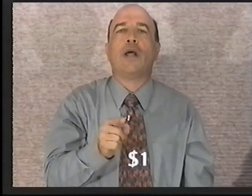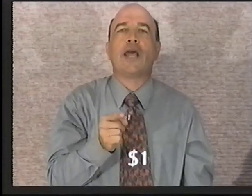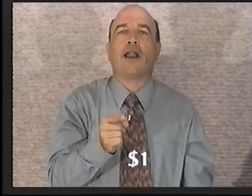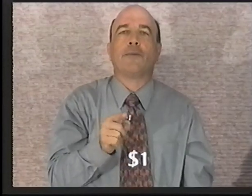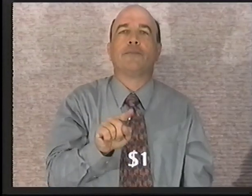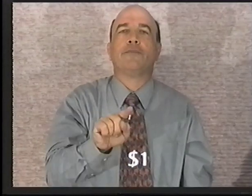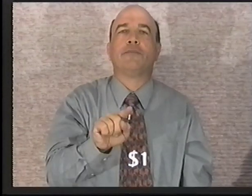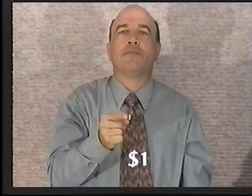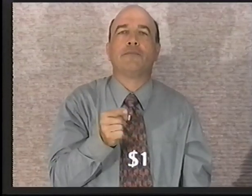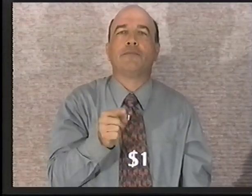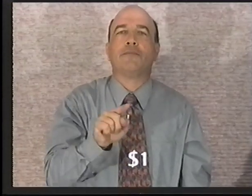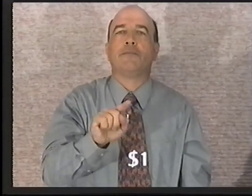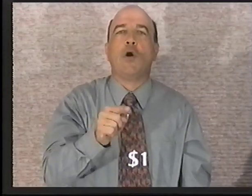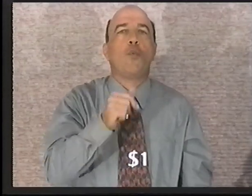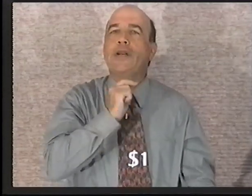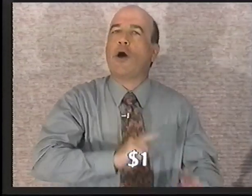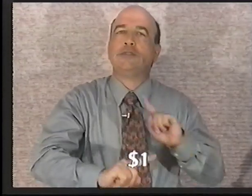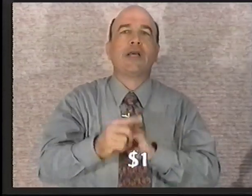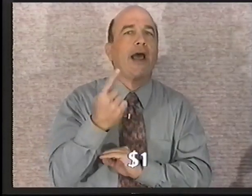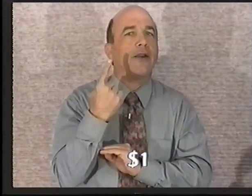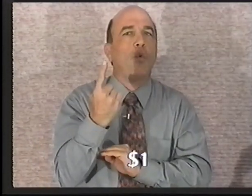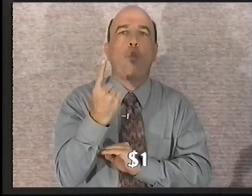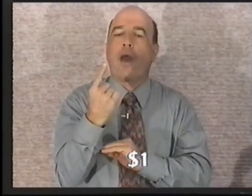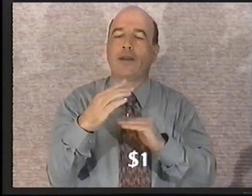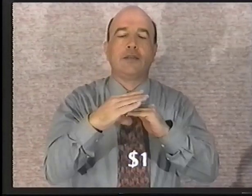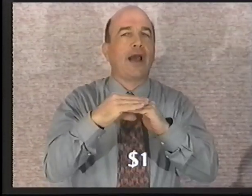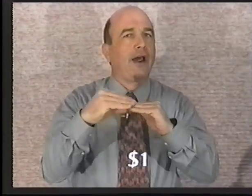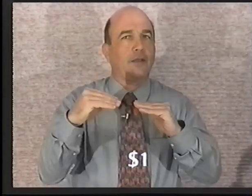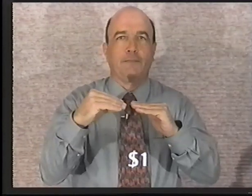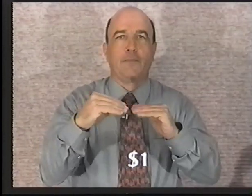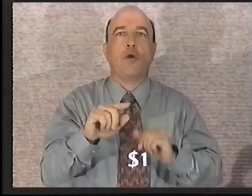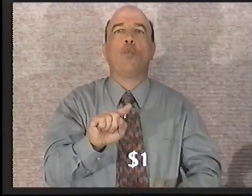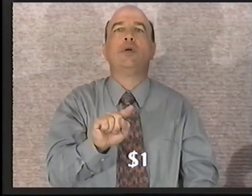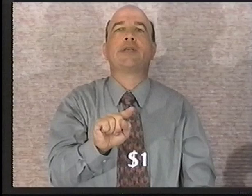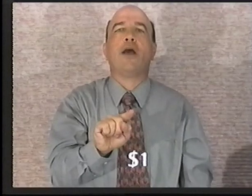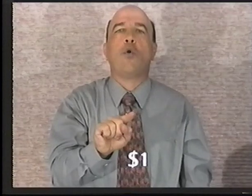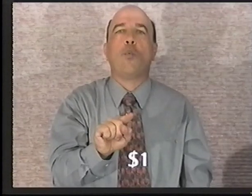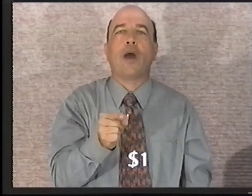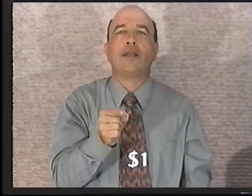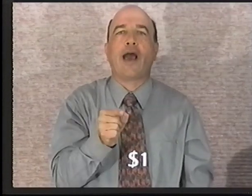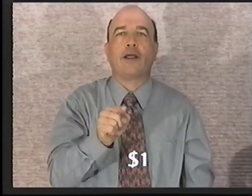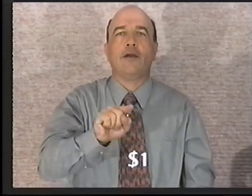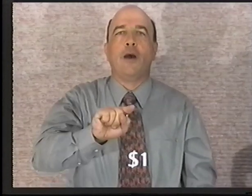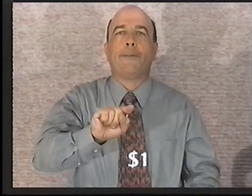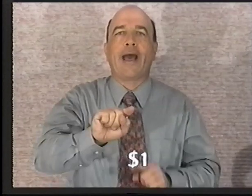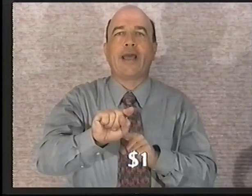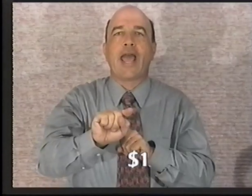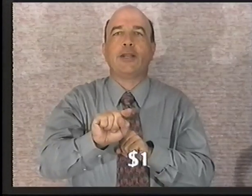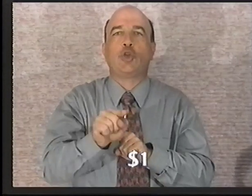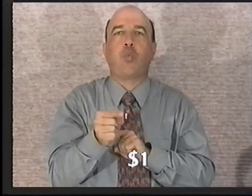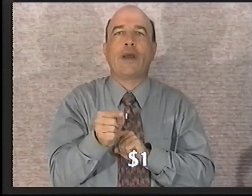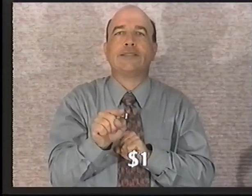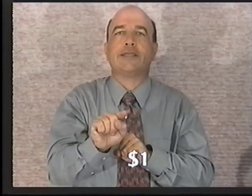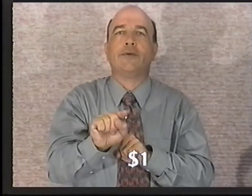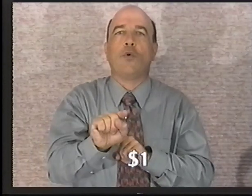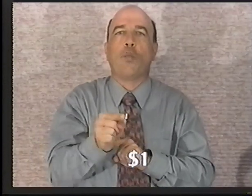$1. We don't sign $1. We say $1 by a twist.